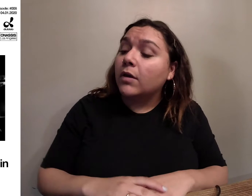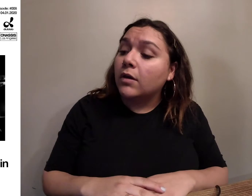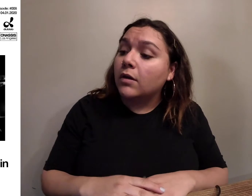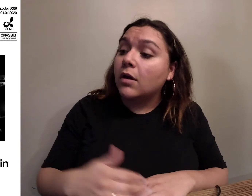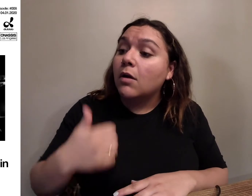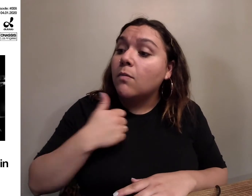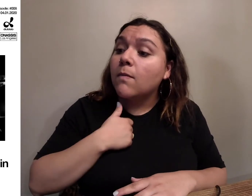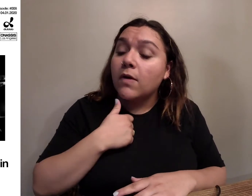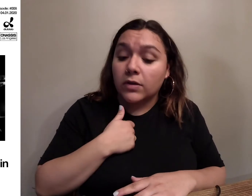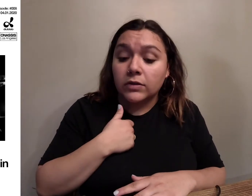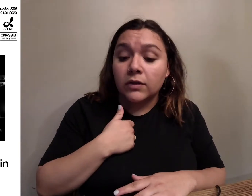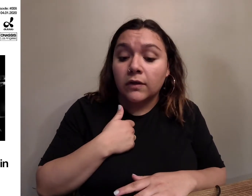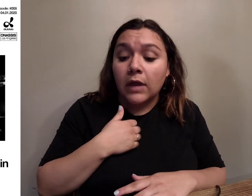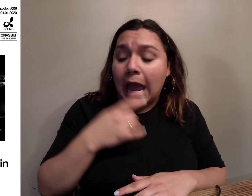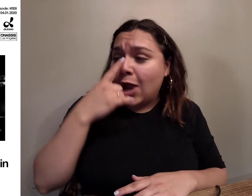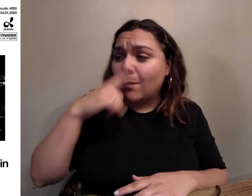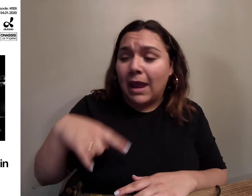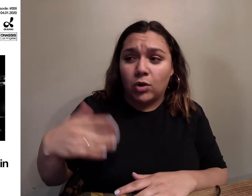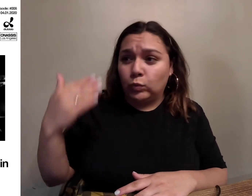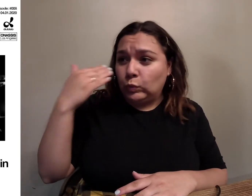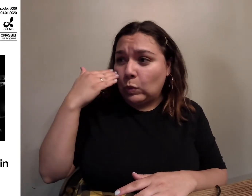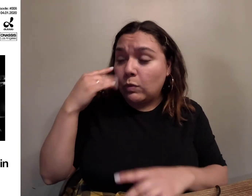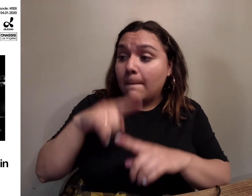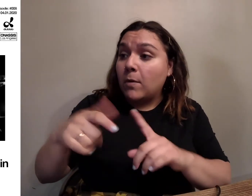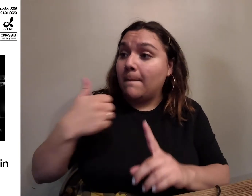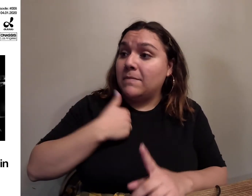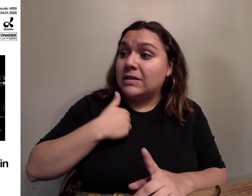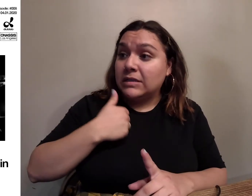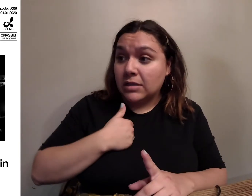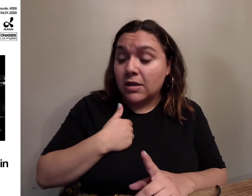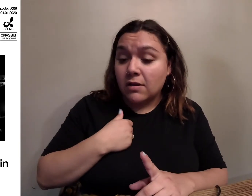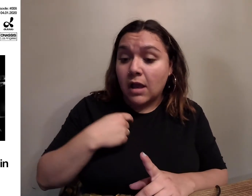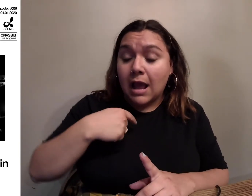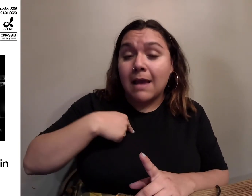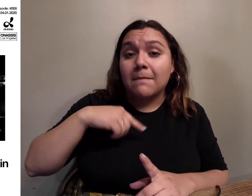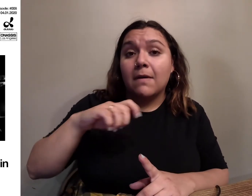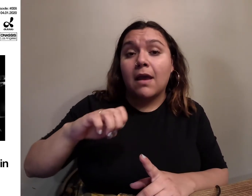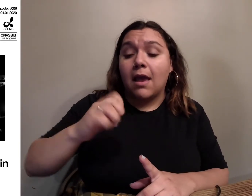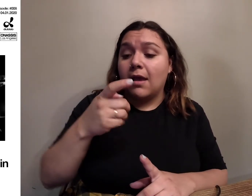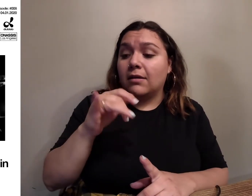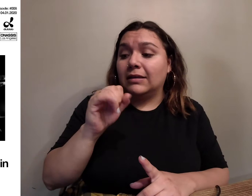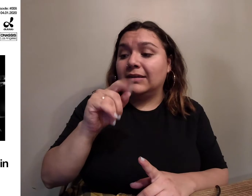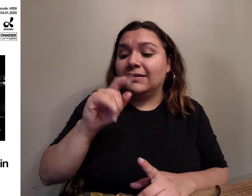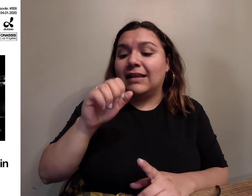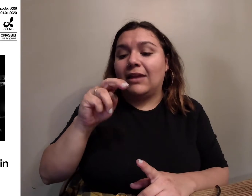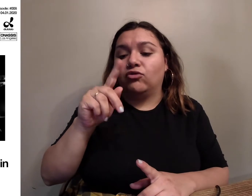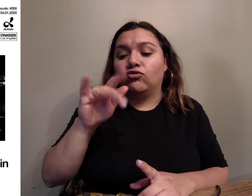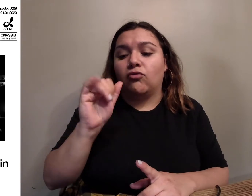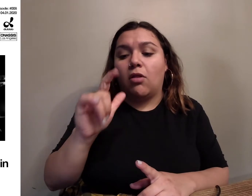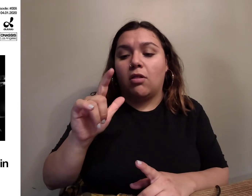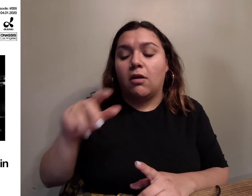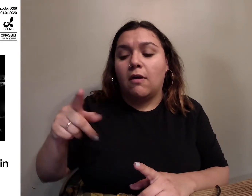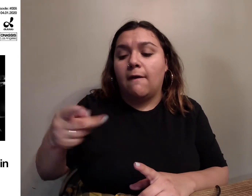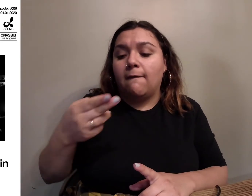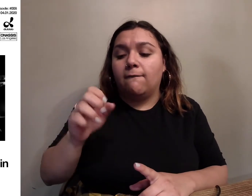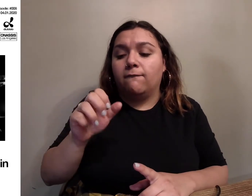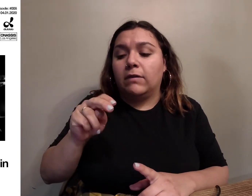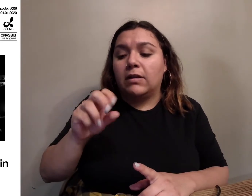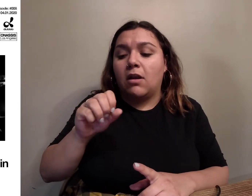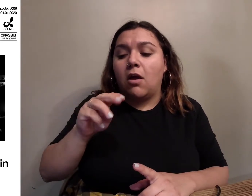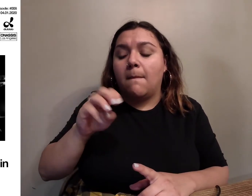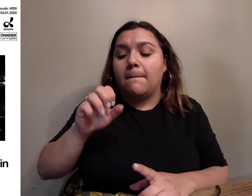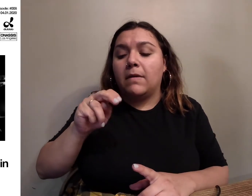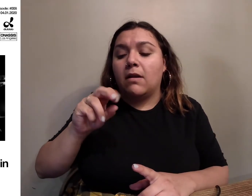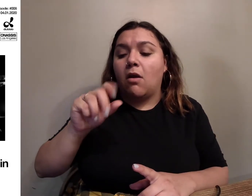I don't mind who knows it now, but I'm an existential phenomenologist, and might be the last